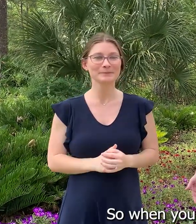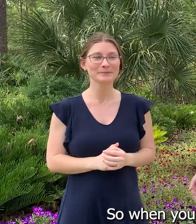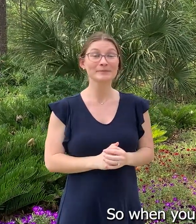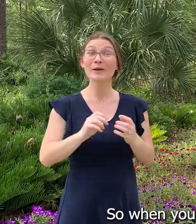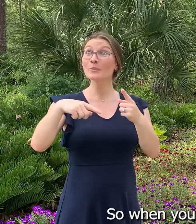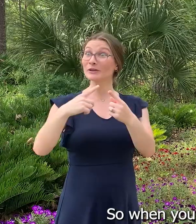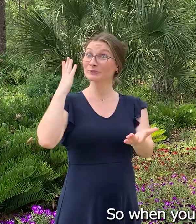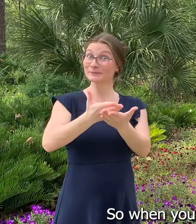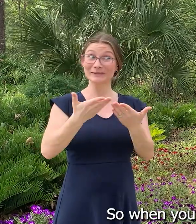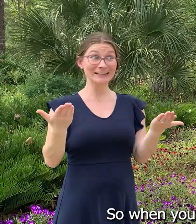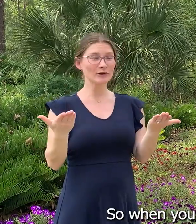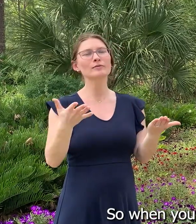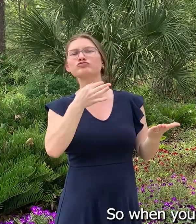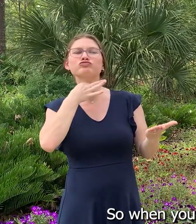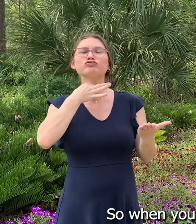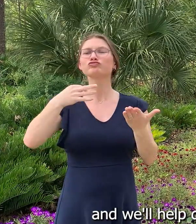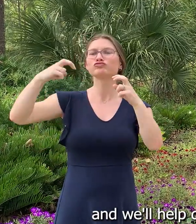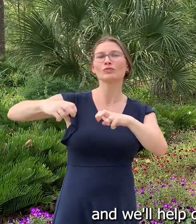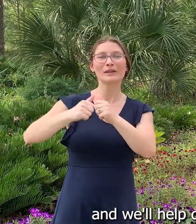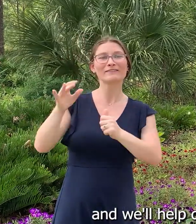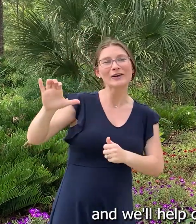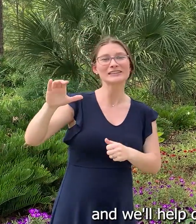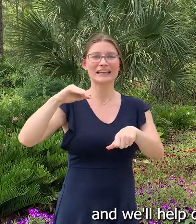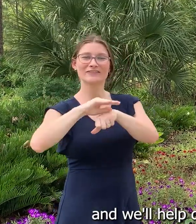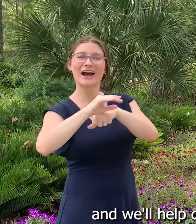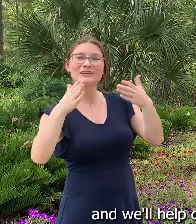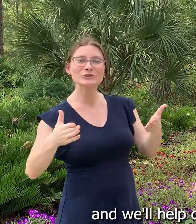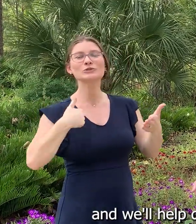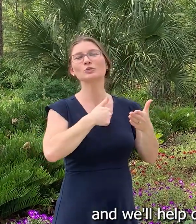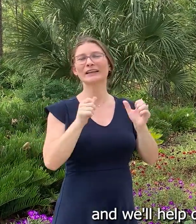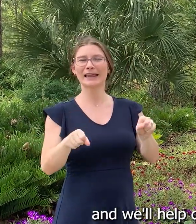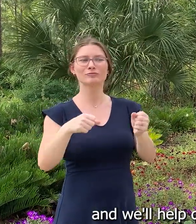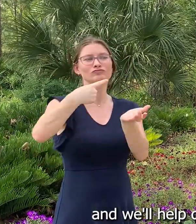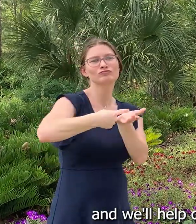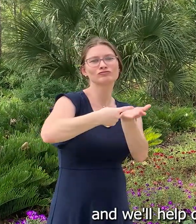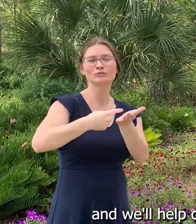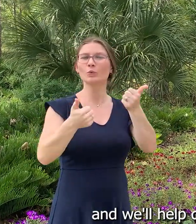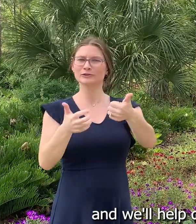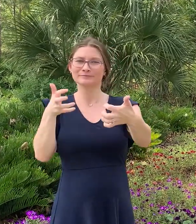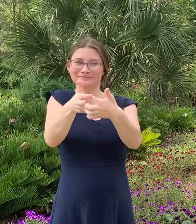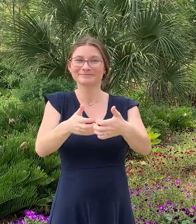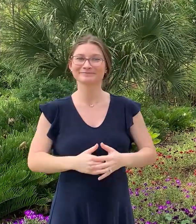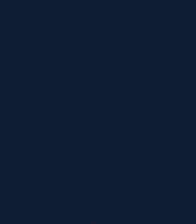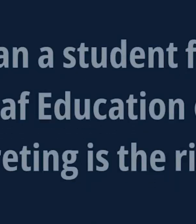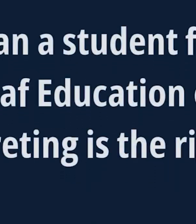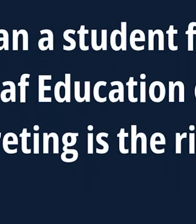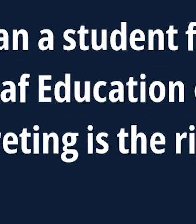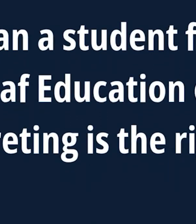when you get here, ask your faculty and advisors, and we'll help direct you to which ones would be appropriate for you.